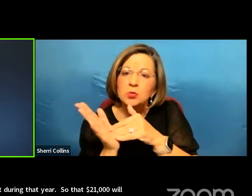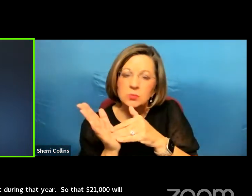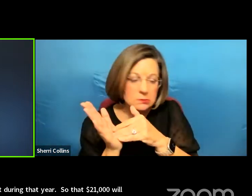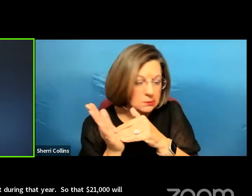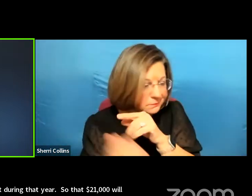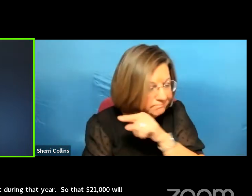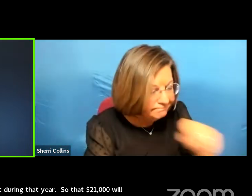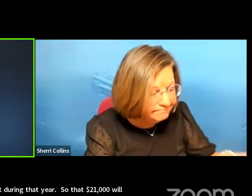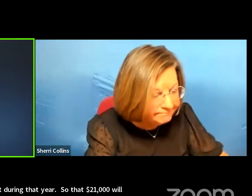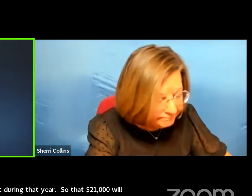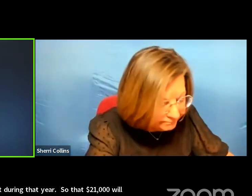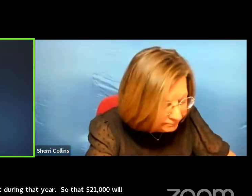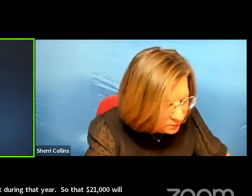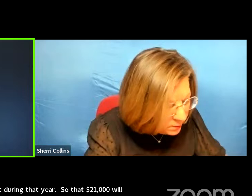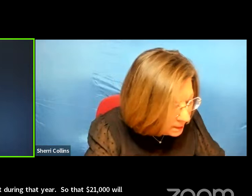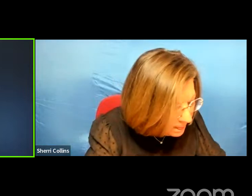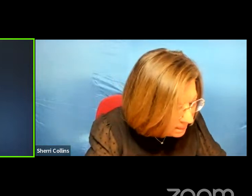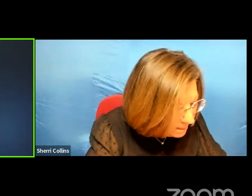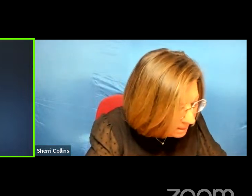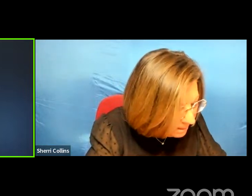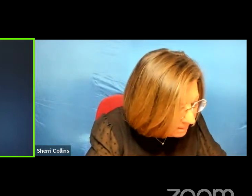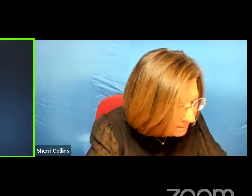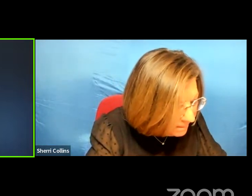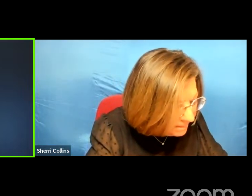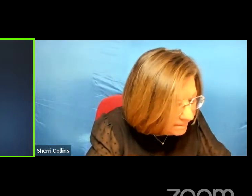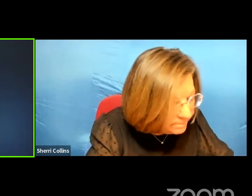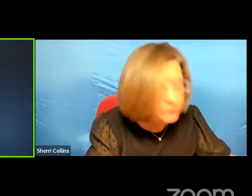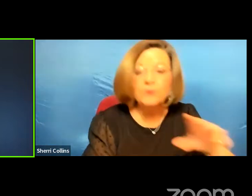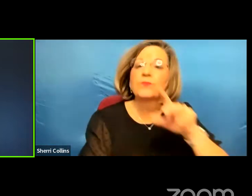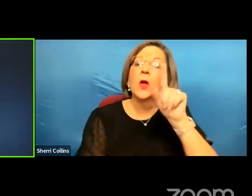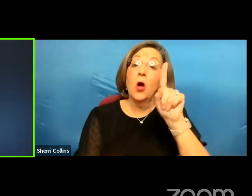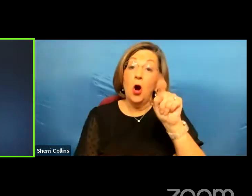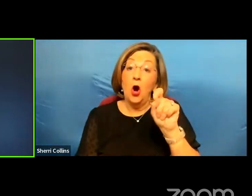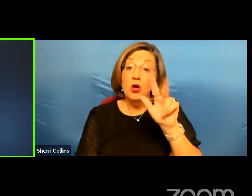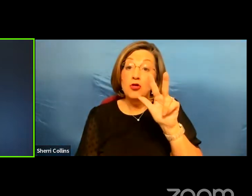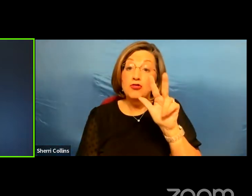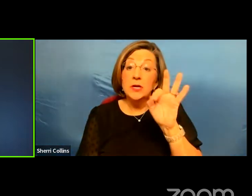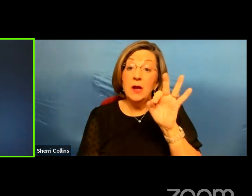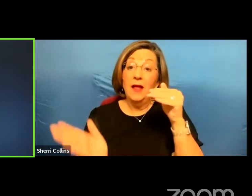we have $139,000 remaining,